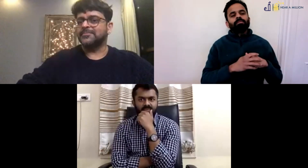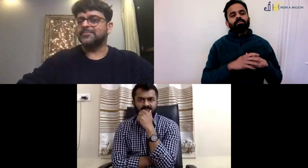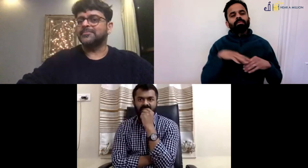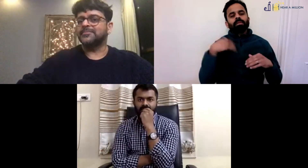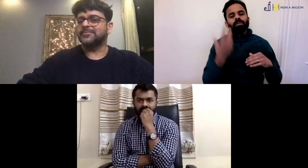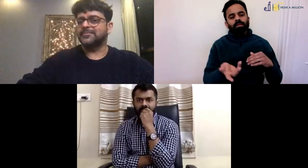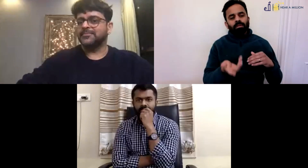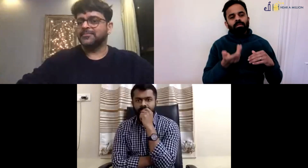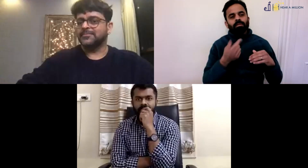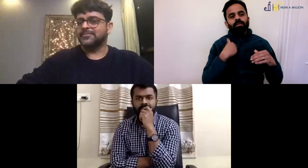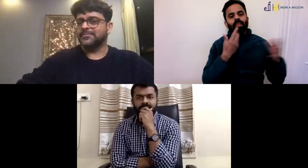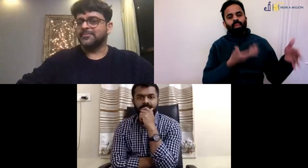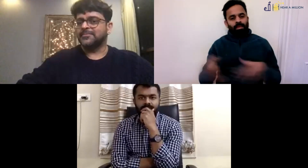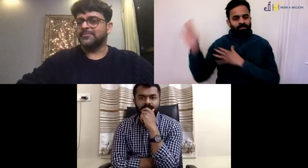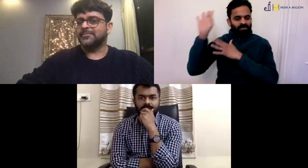So